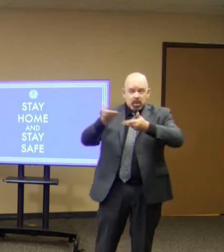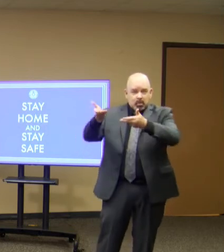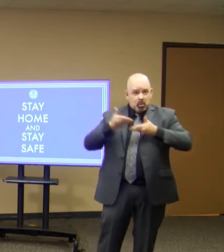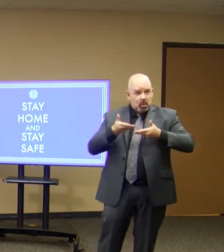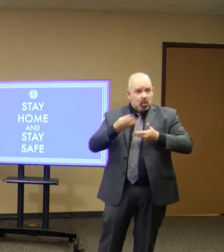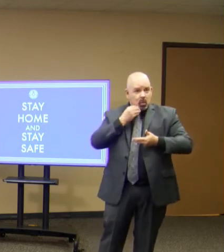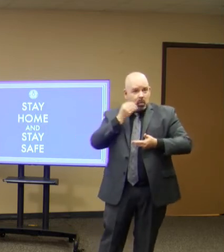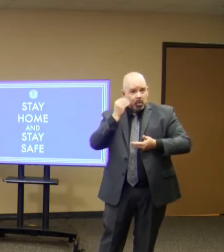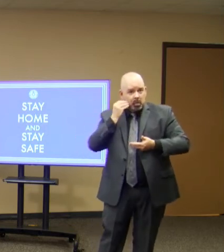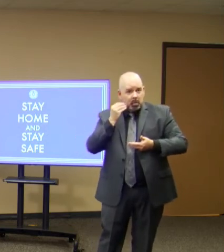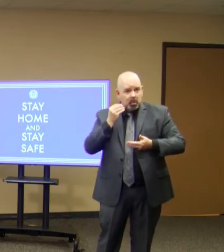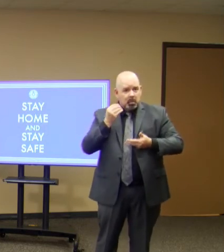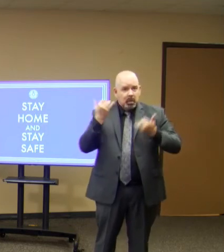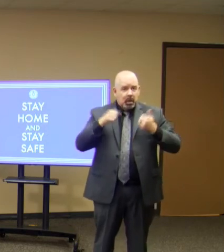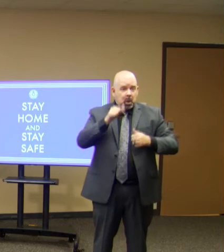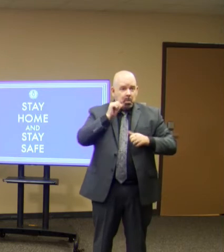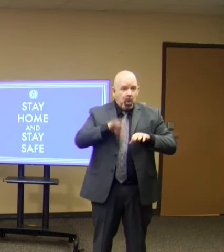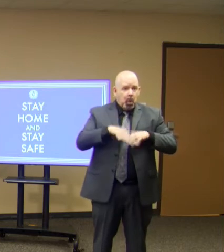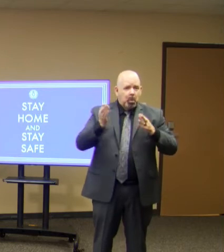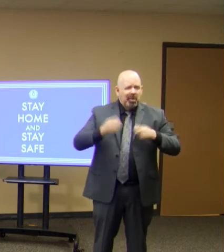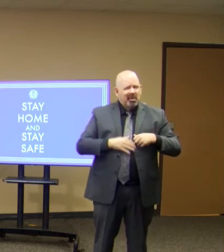unnecessary exposure.